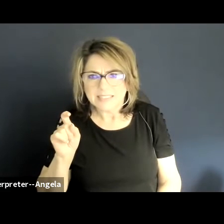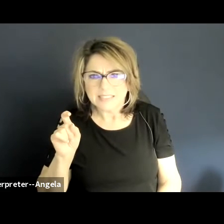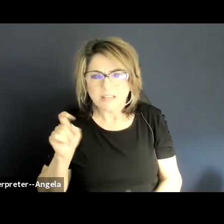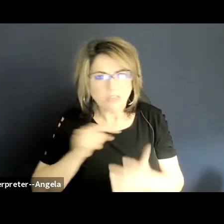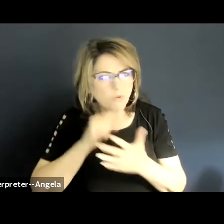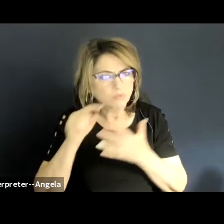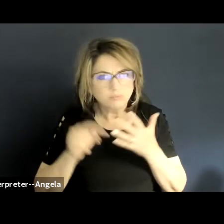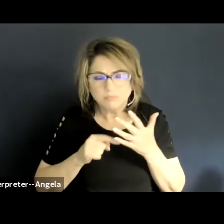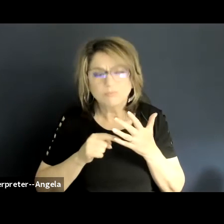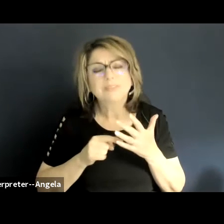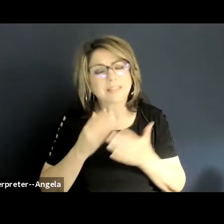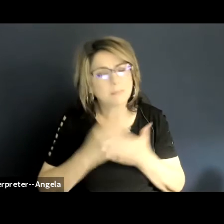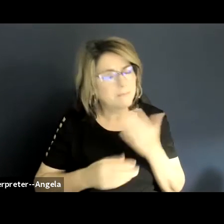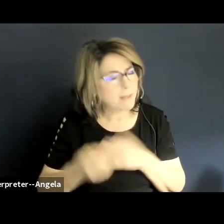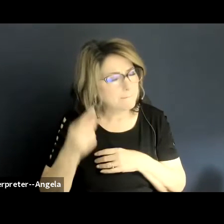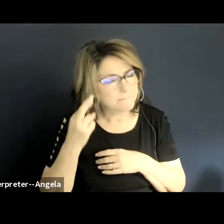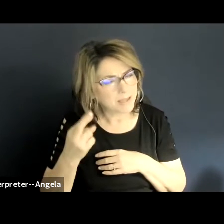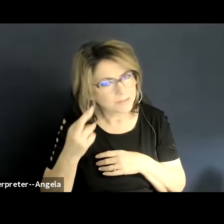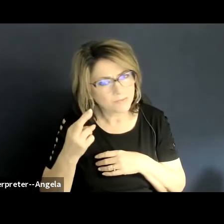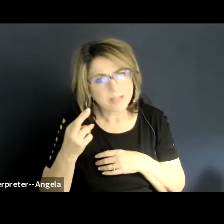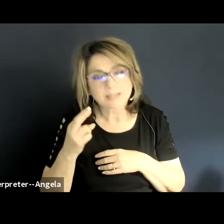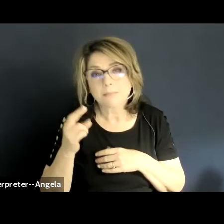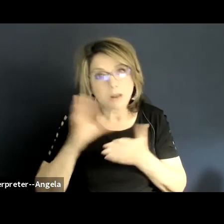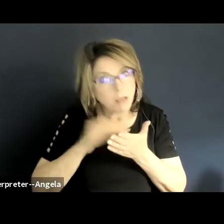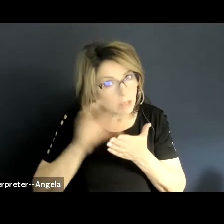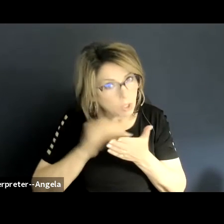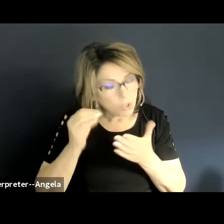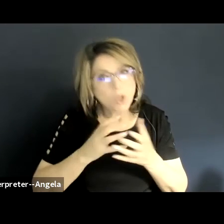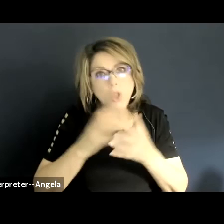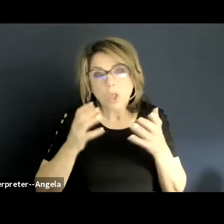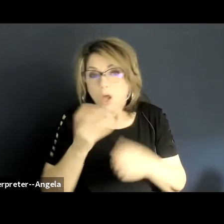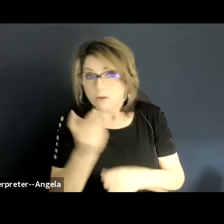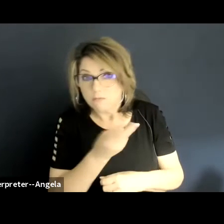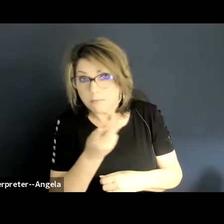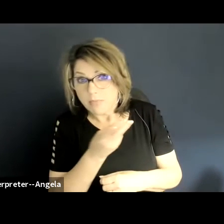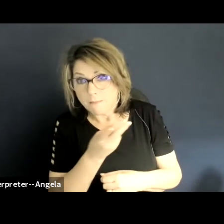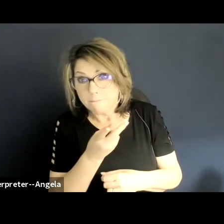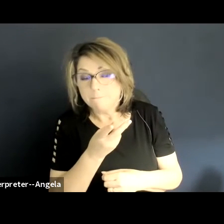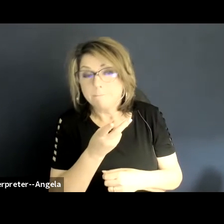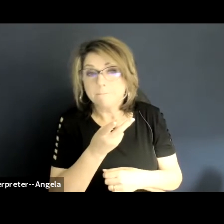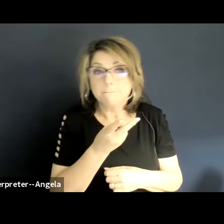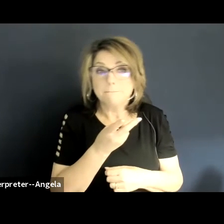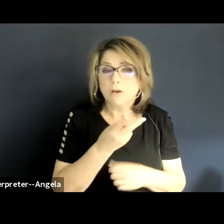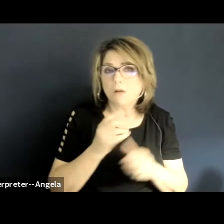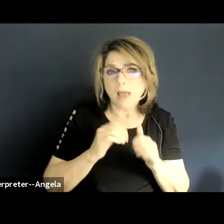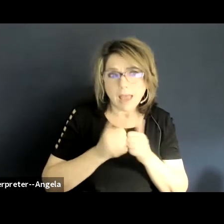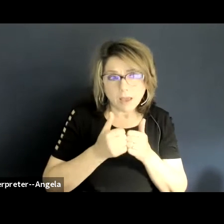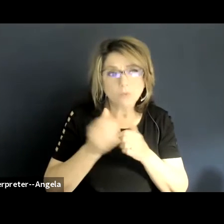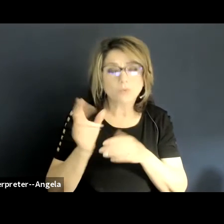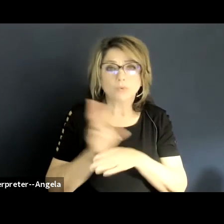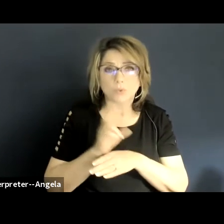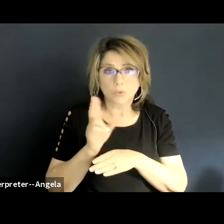they're a couple of my best friends, but I also learned a great deal from both of them about how to utilize